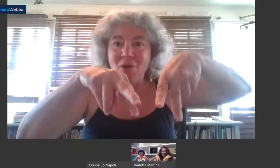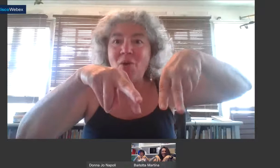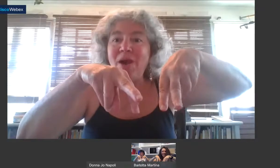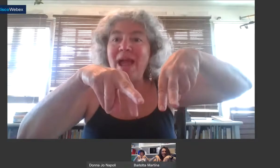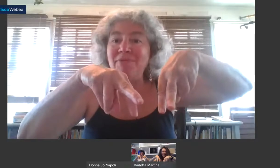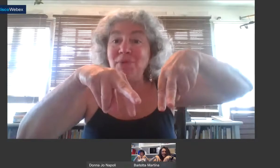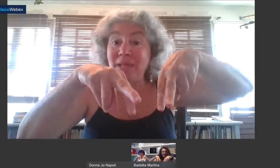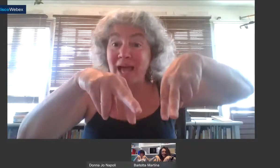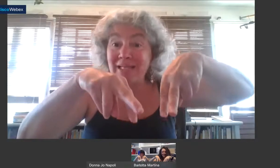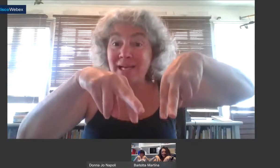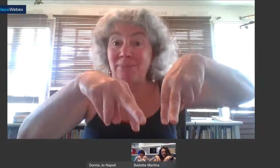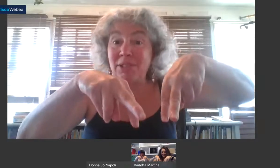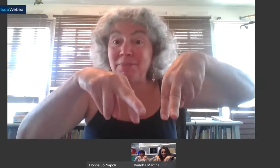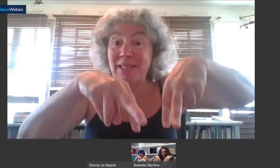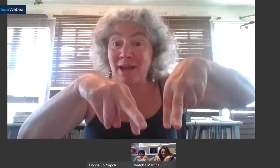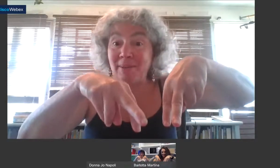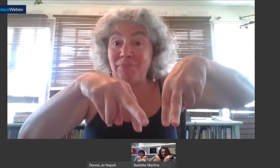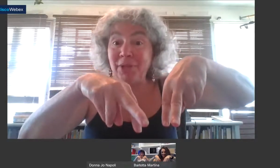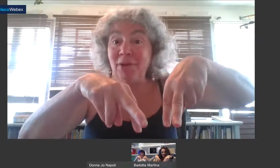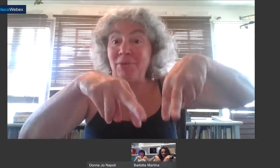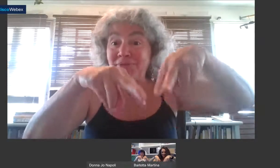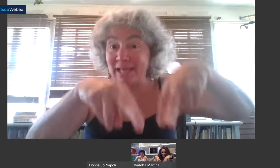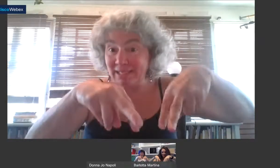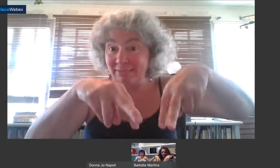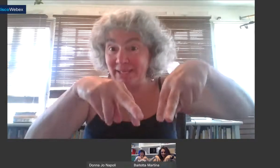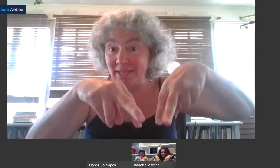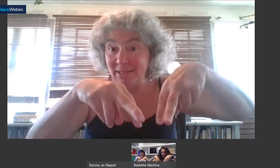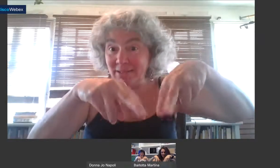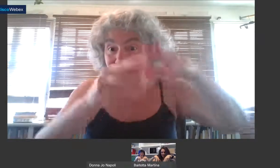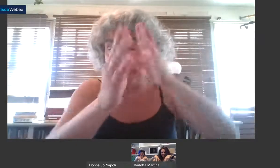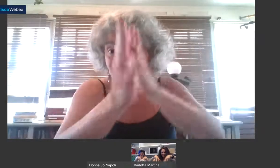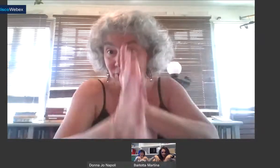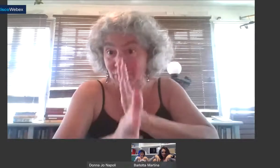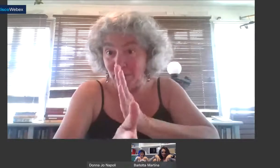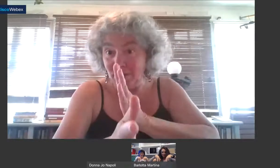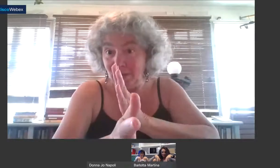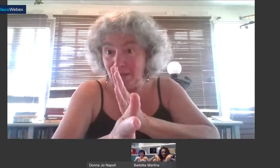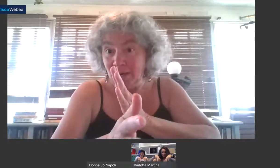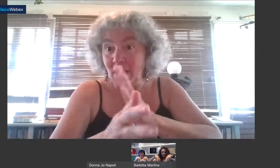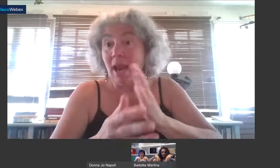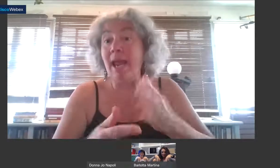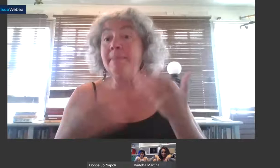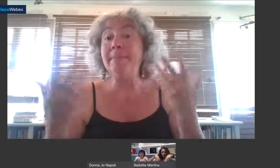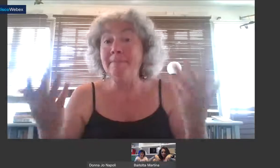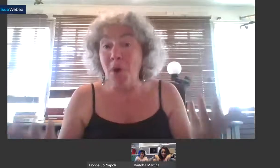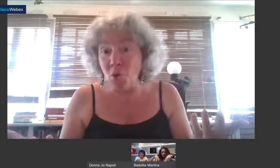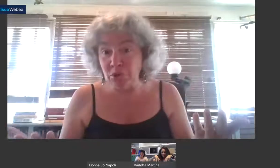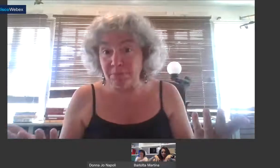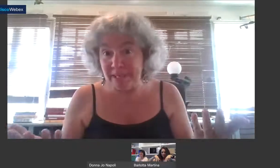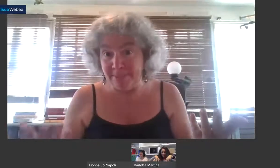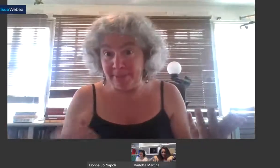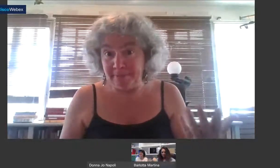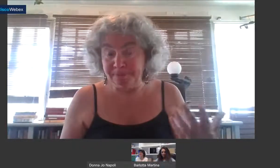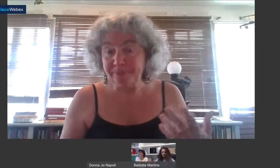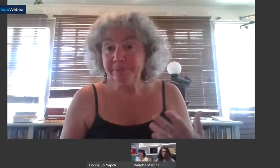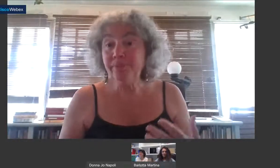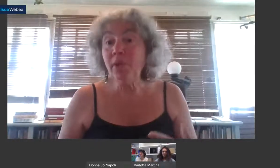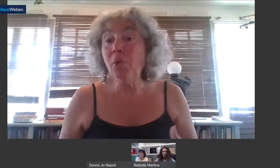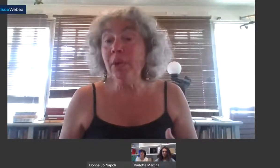or have you lined up to become reflexively symmetrical? And most people will